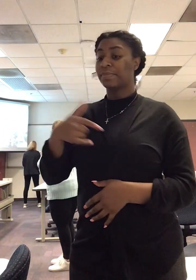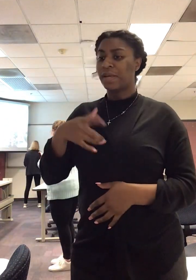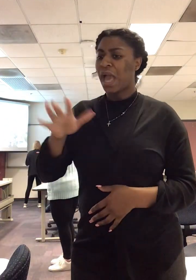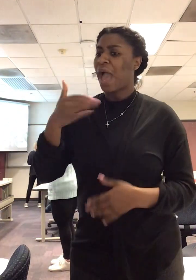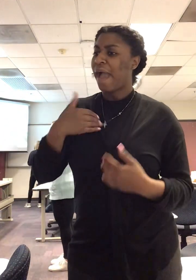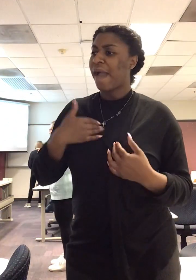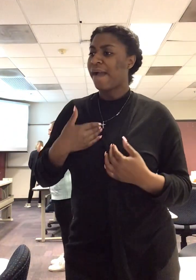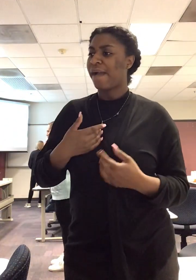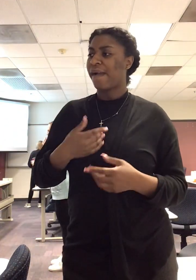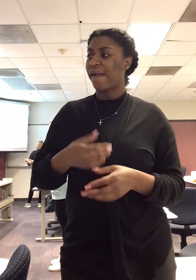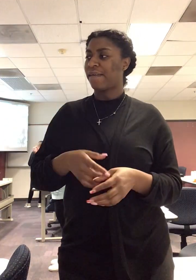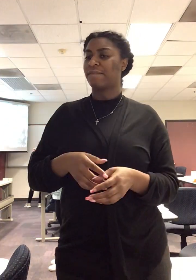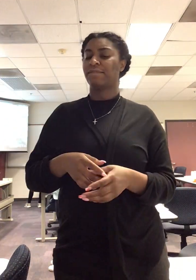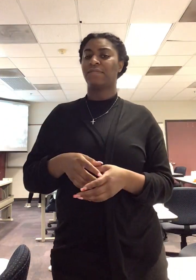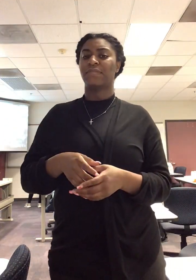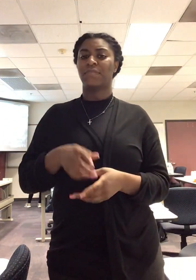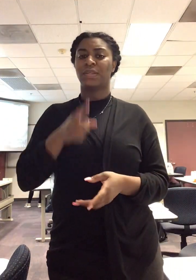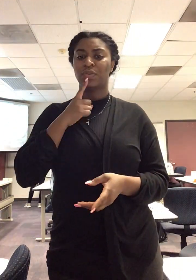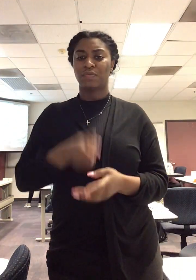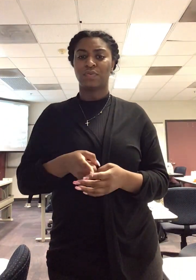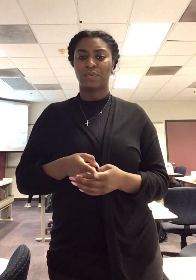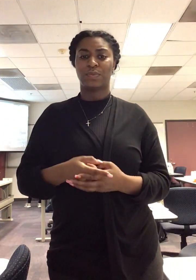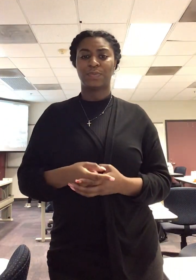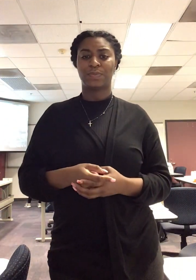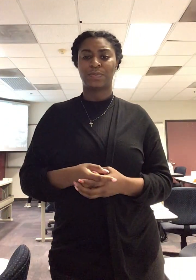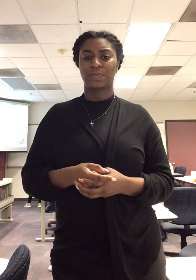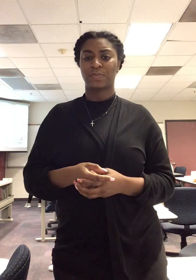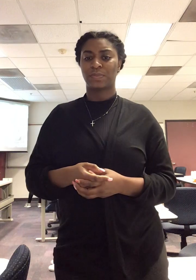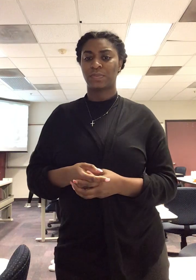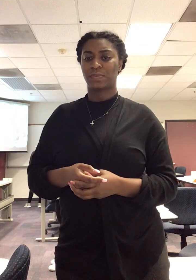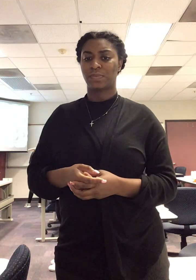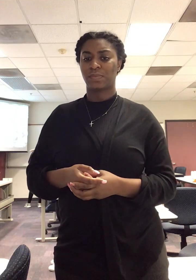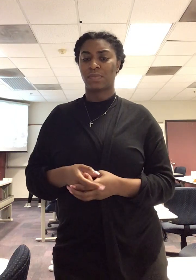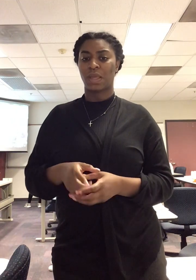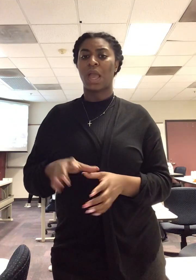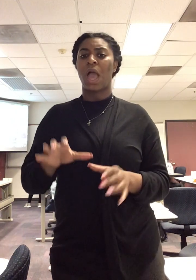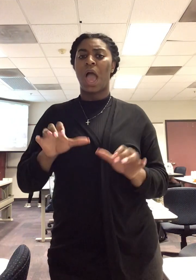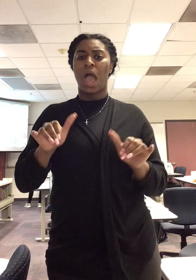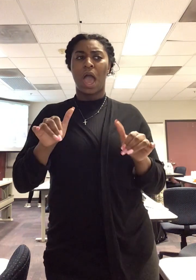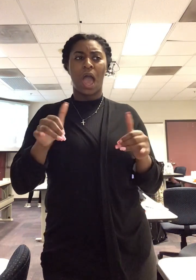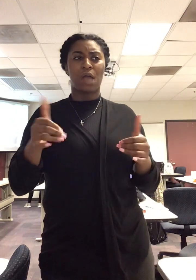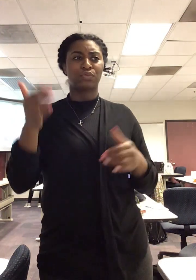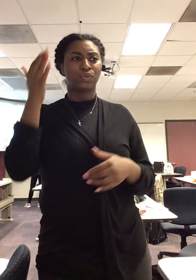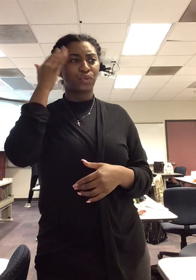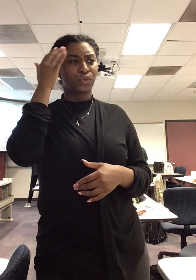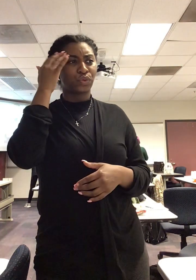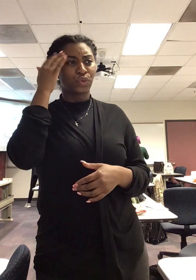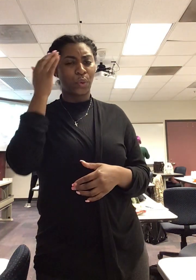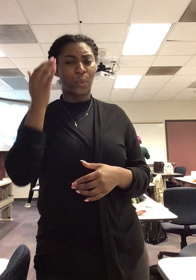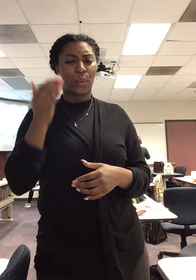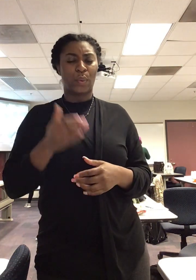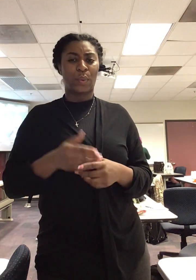an opinion? Really quick, how do we review a difference between a fact and an opinion? Sydney? Well, a